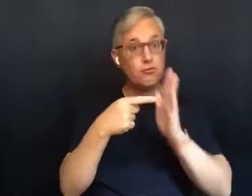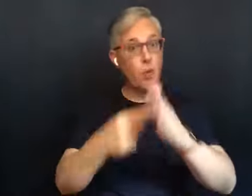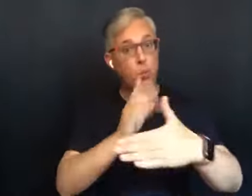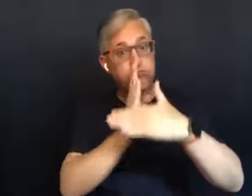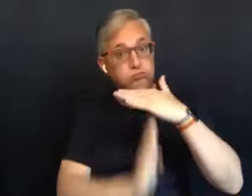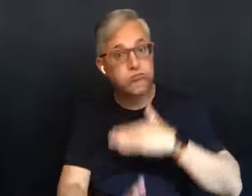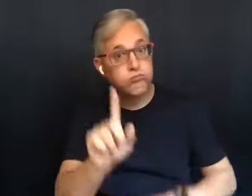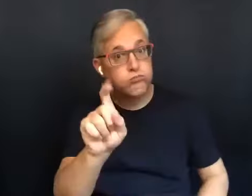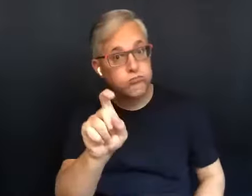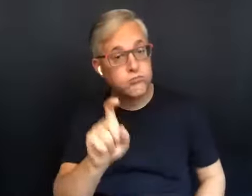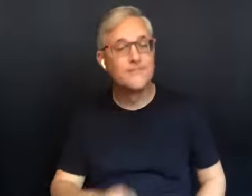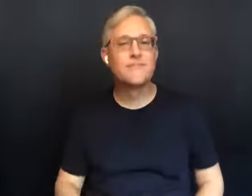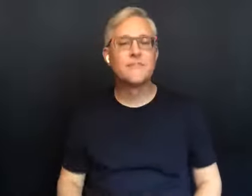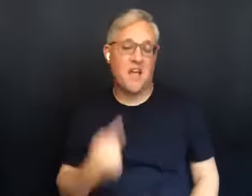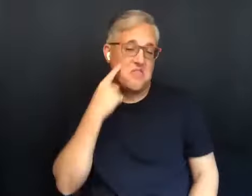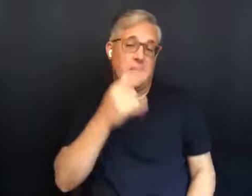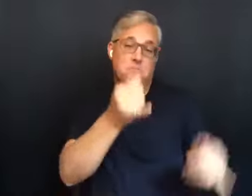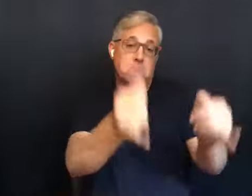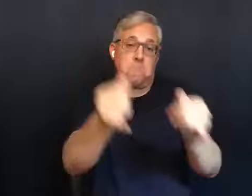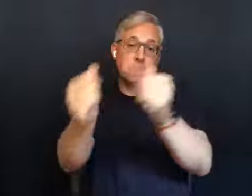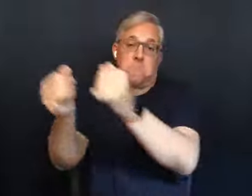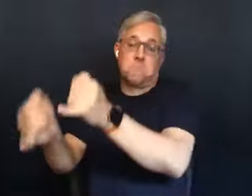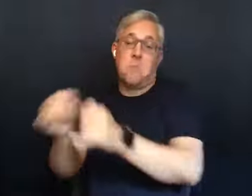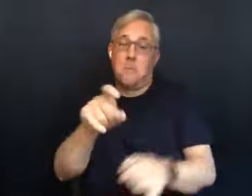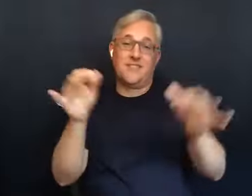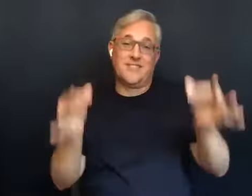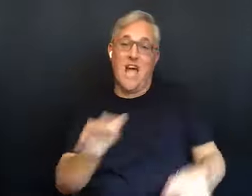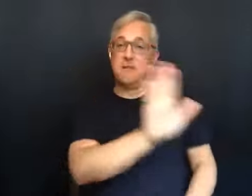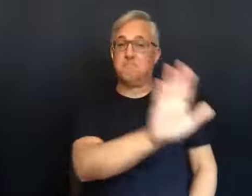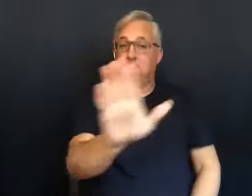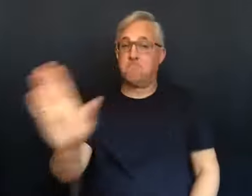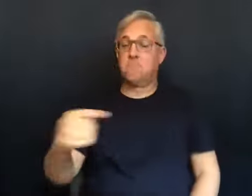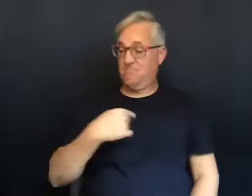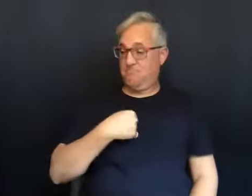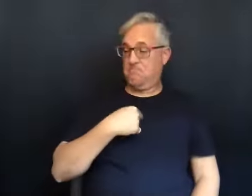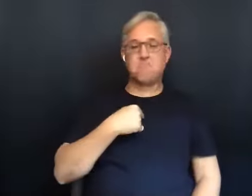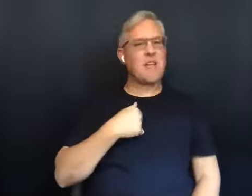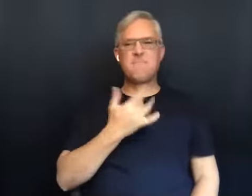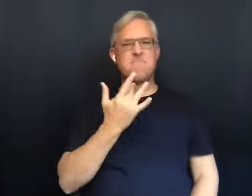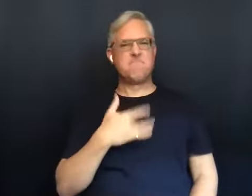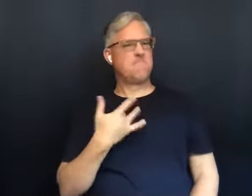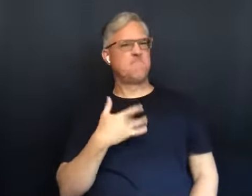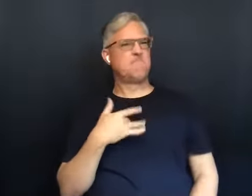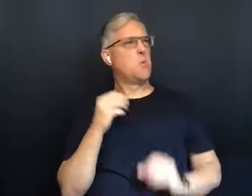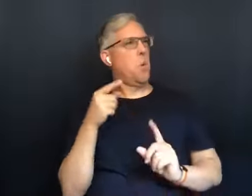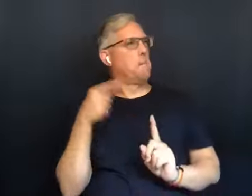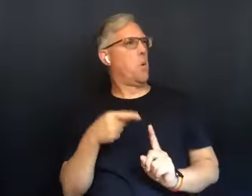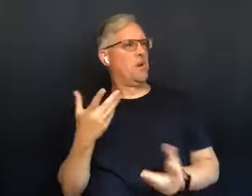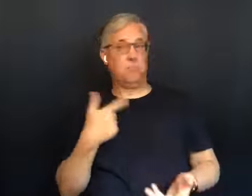necessary? Is it really practicing a genuine humility? And I think that's an individual thing for people to answer. For me,